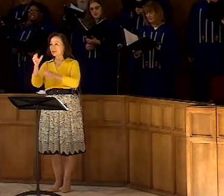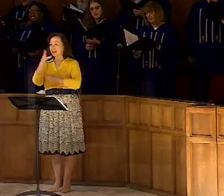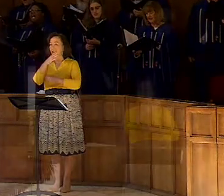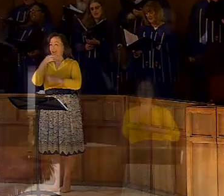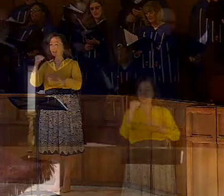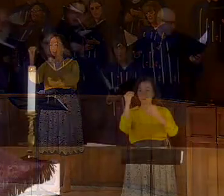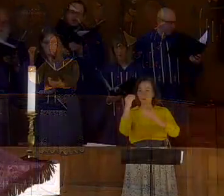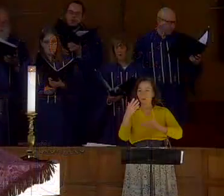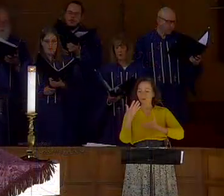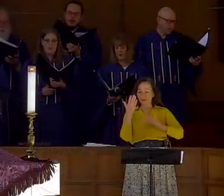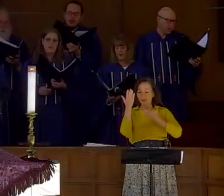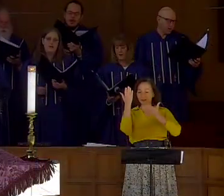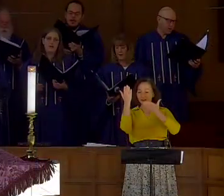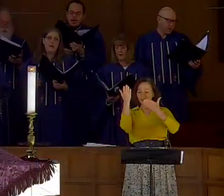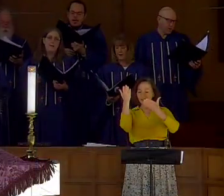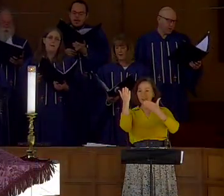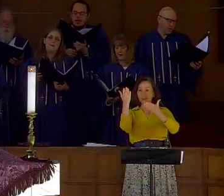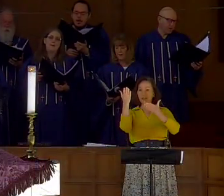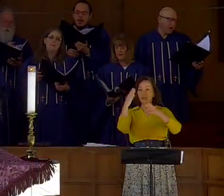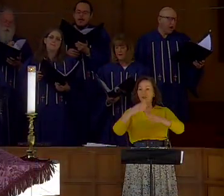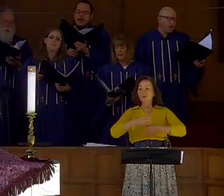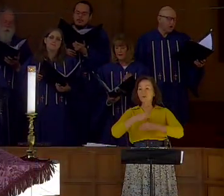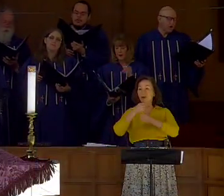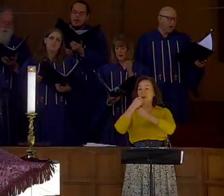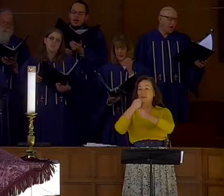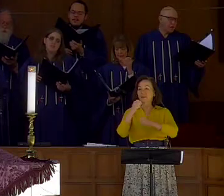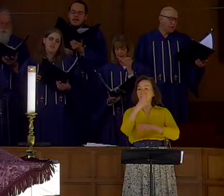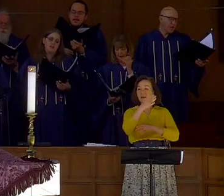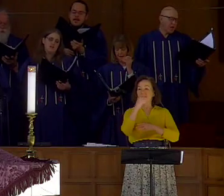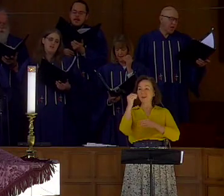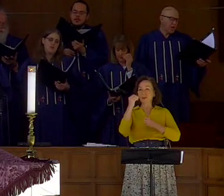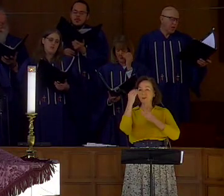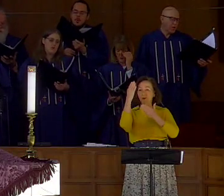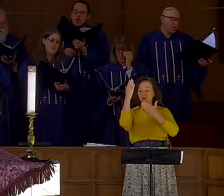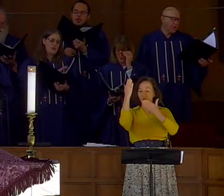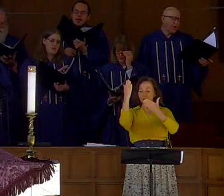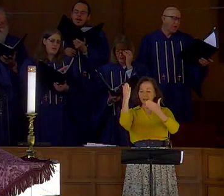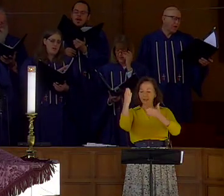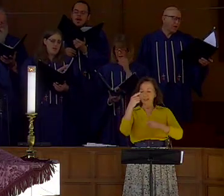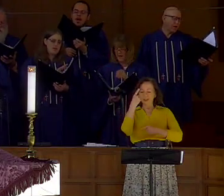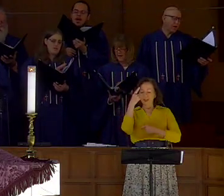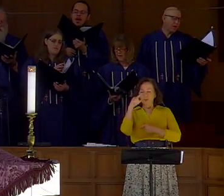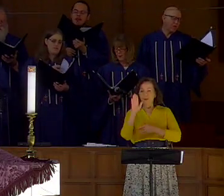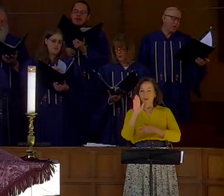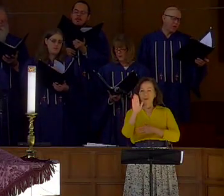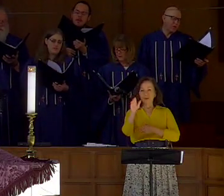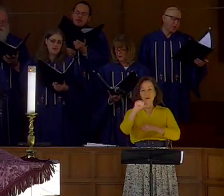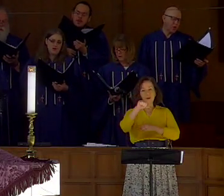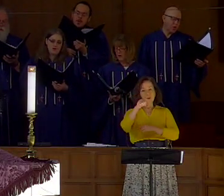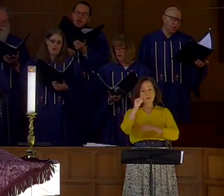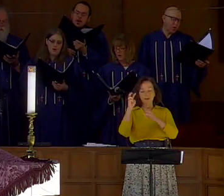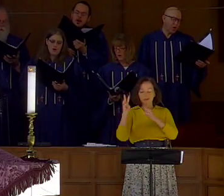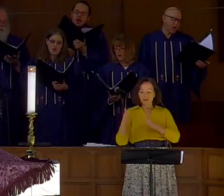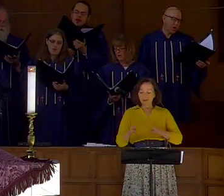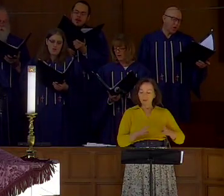trust and obey. Trust and obey, for there's no